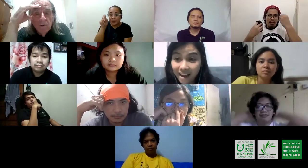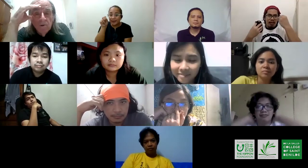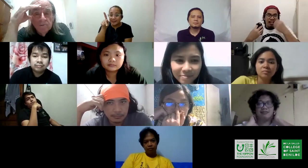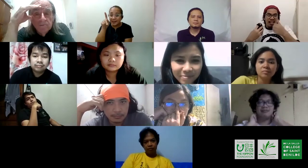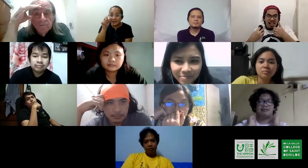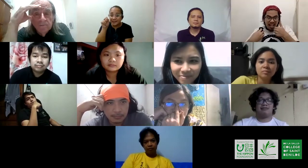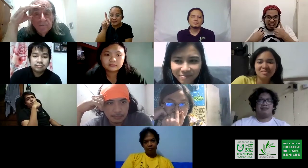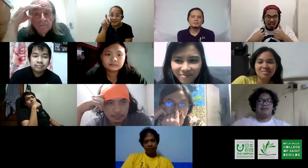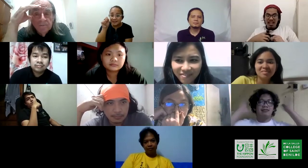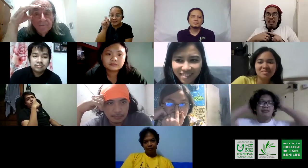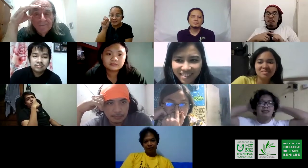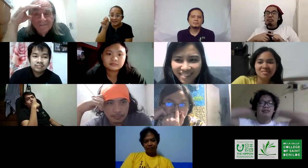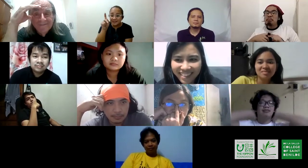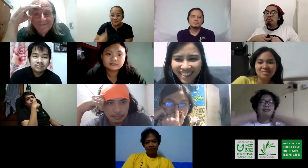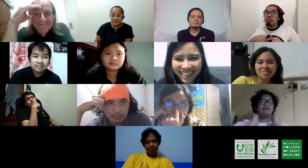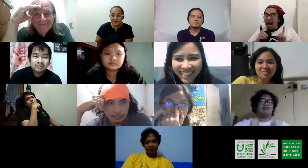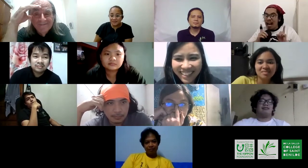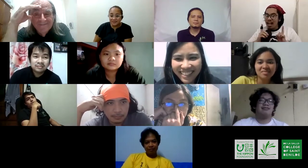So,